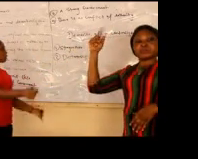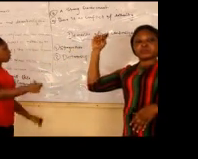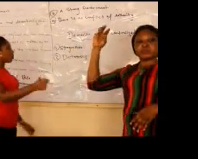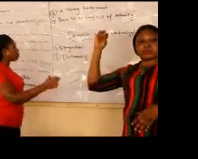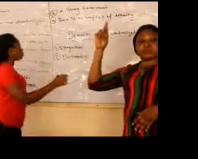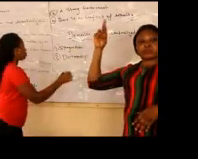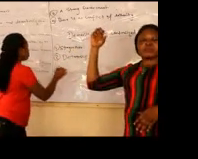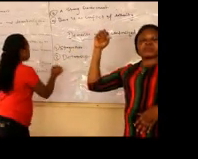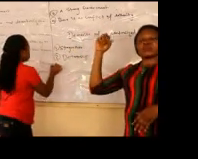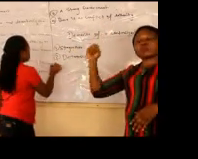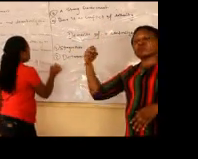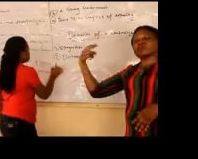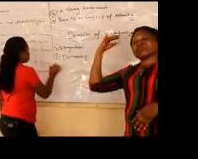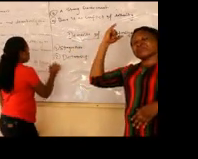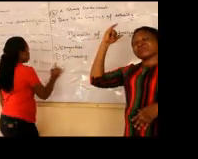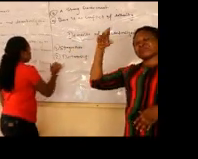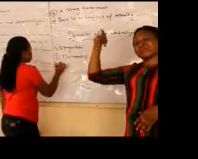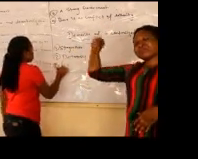homogeneous factor.